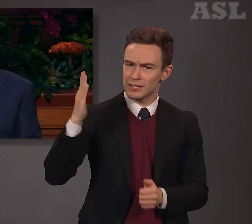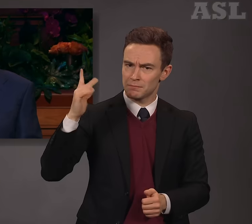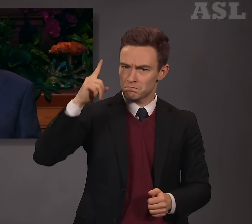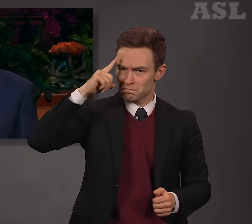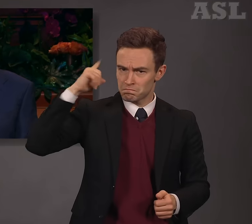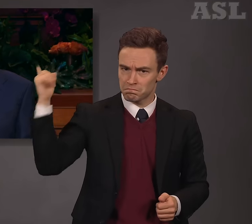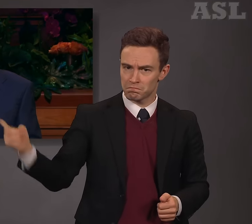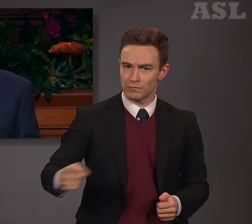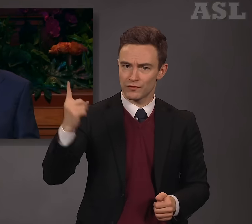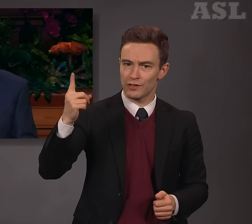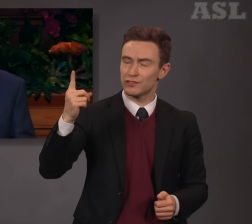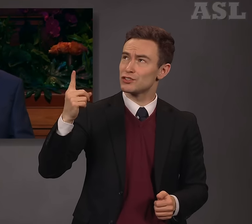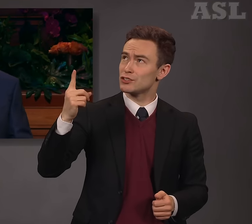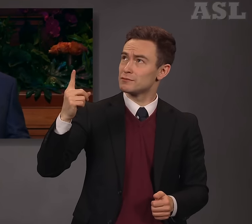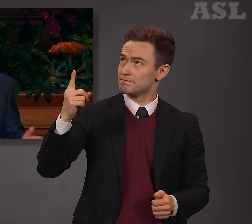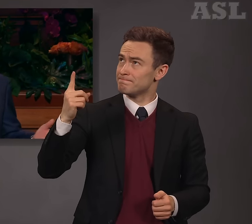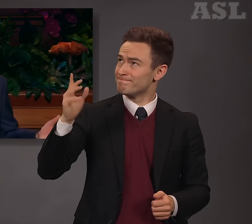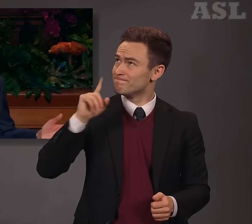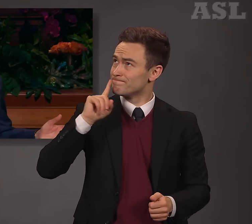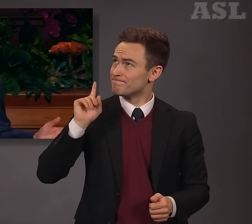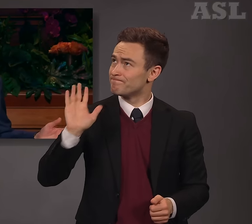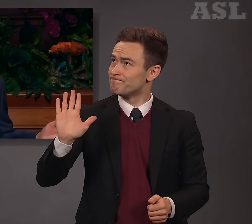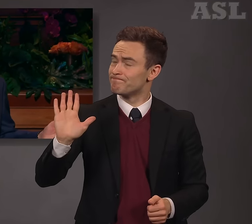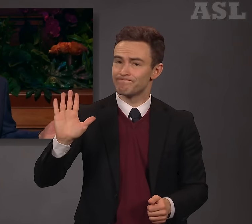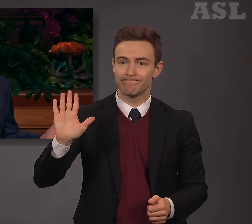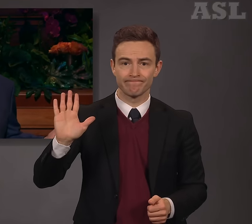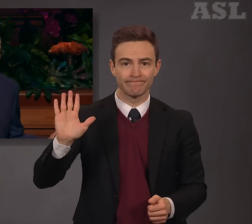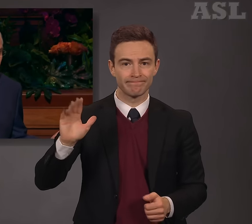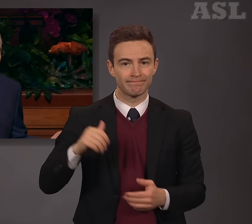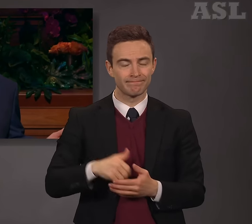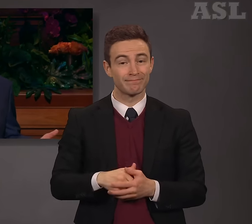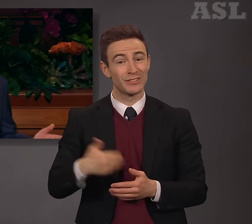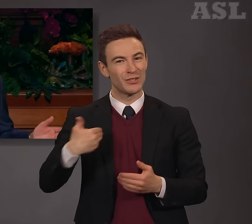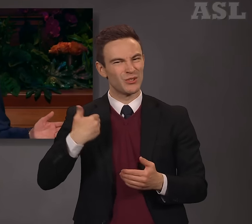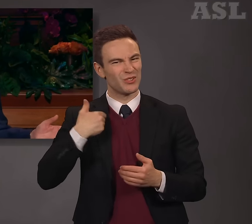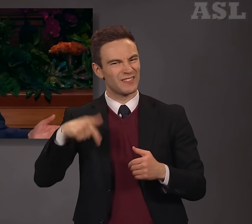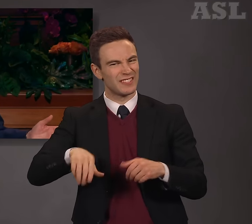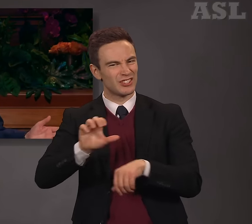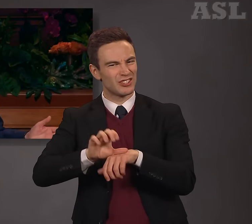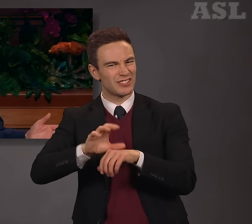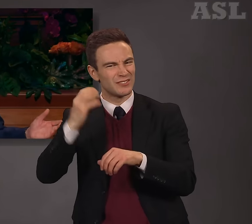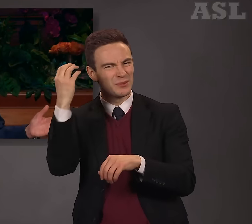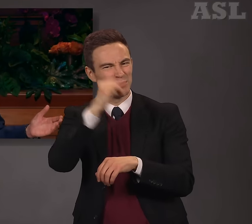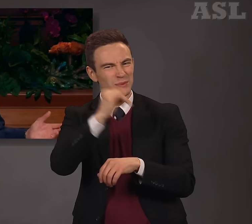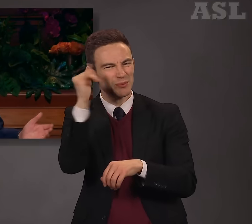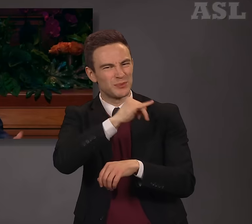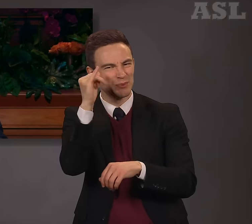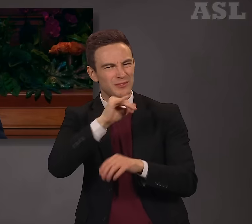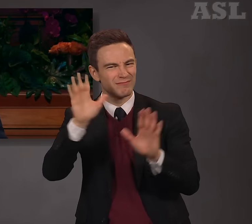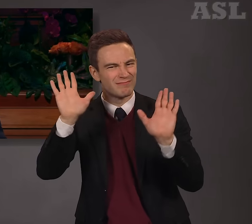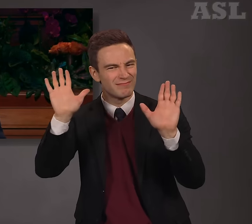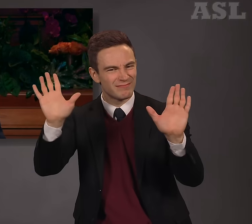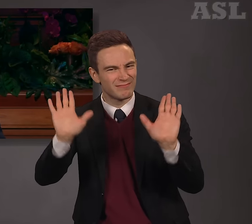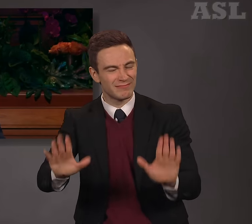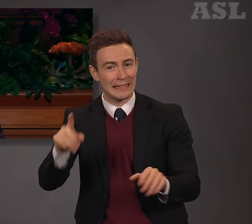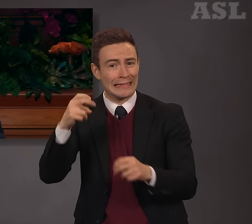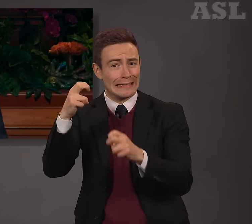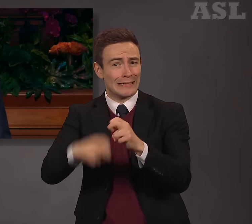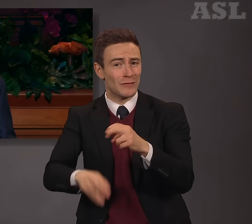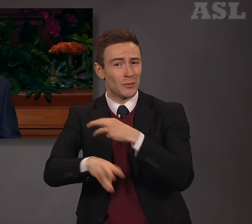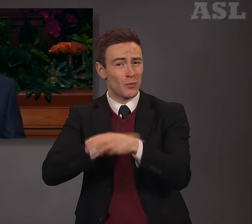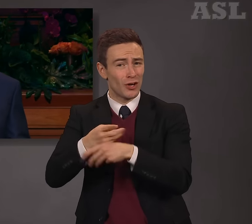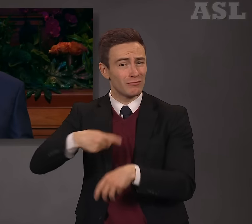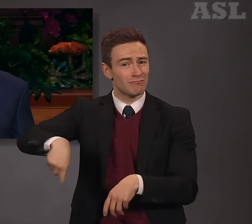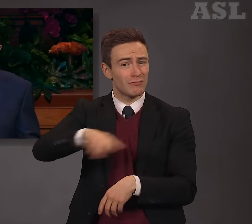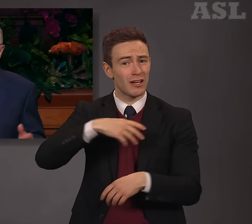forever. The youth of this church are incredible. In a difficult world, they take upon themselves the name of